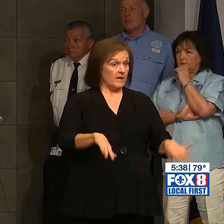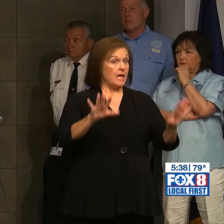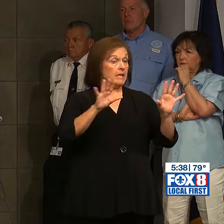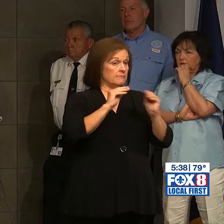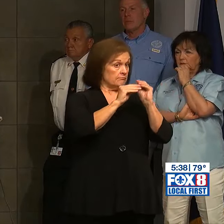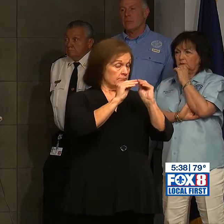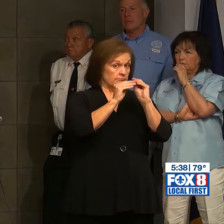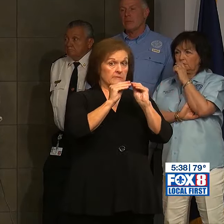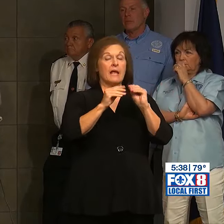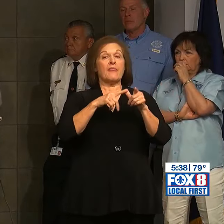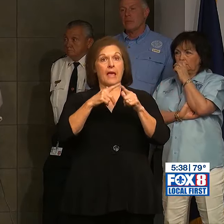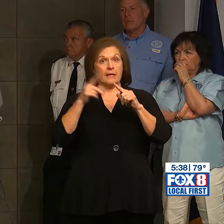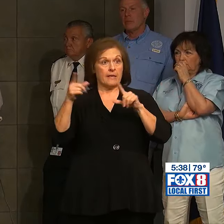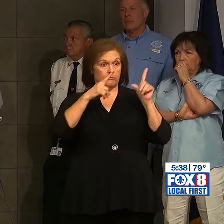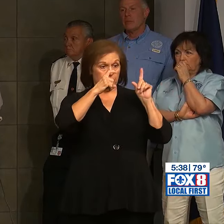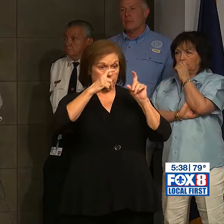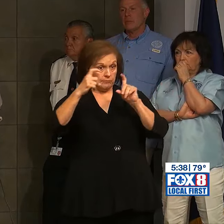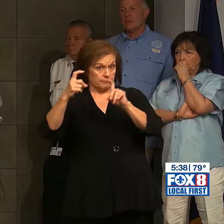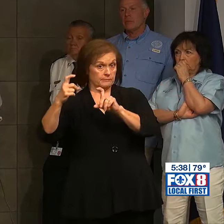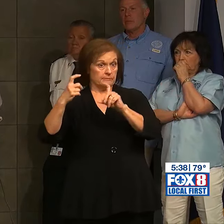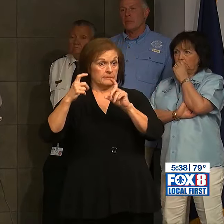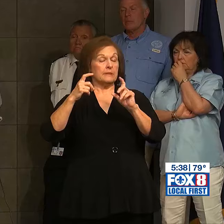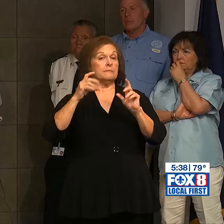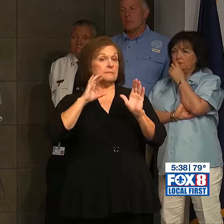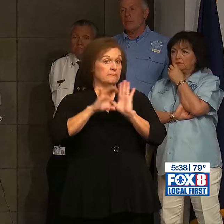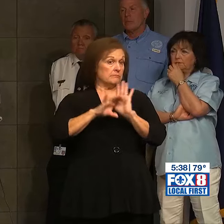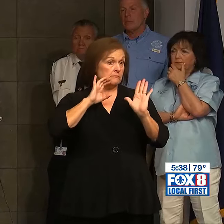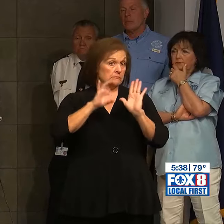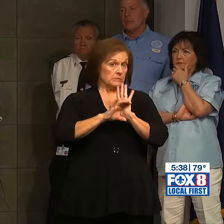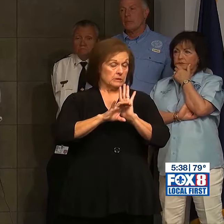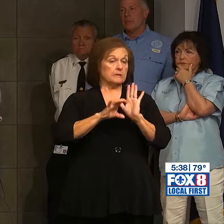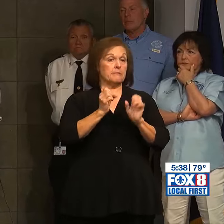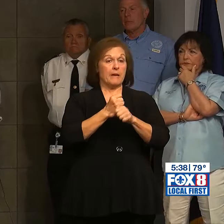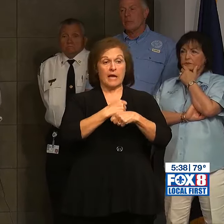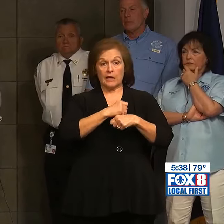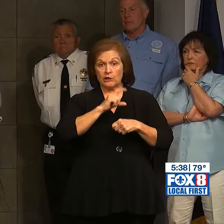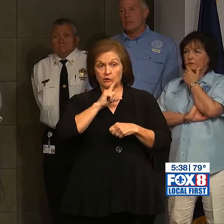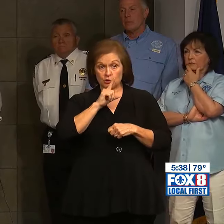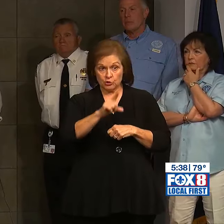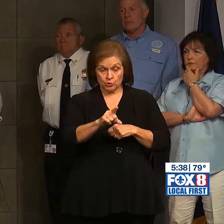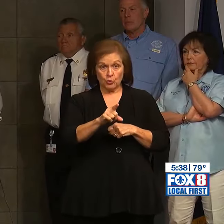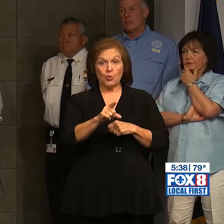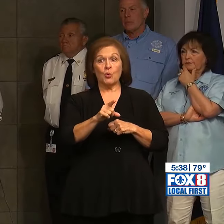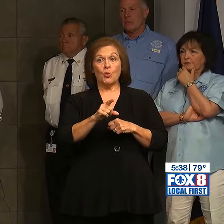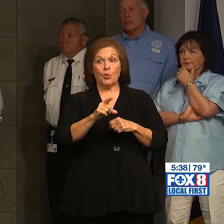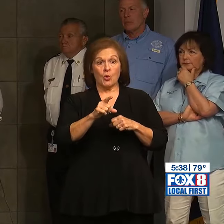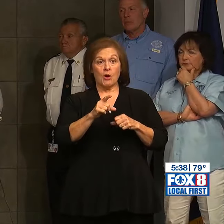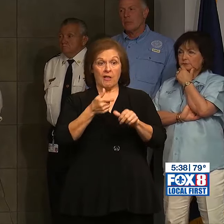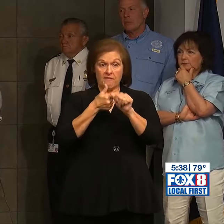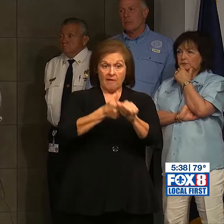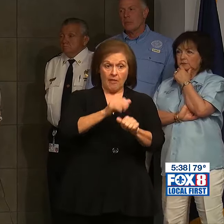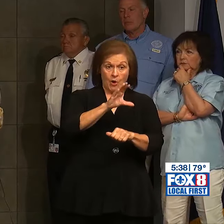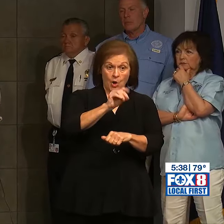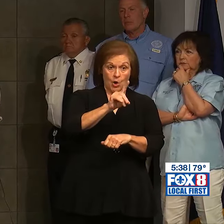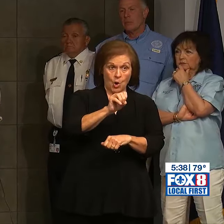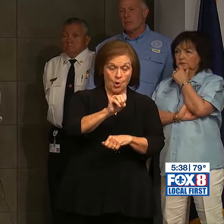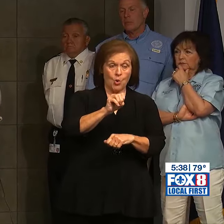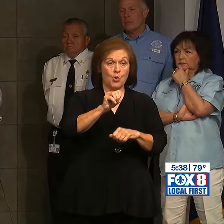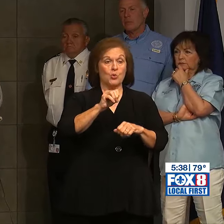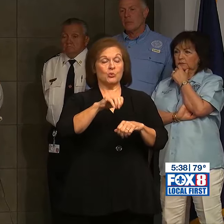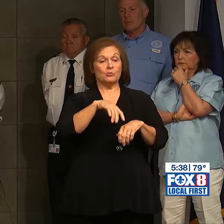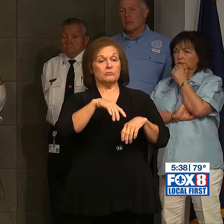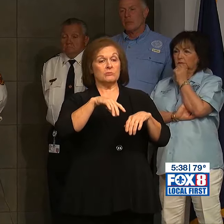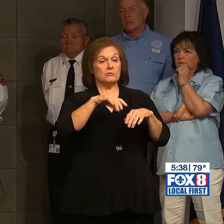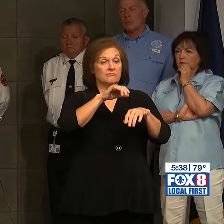take photographic evidence of the work at that time to make sure all of the steps for the heightened code, the sealed roof deck, and all of